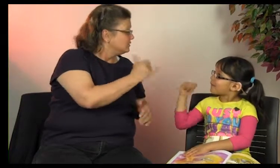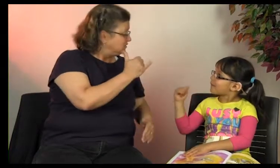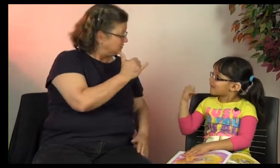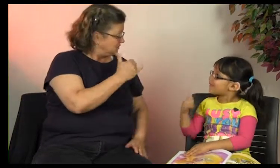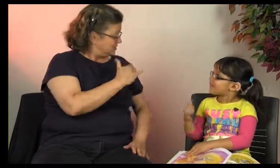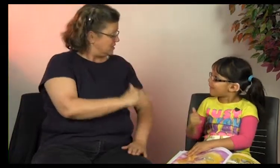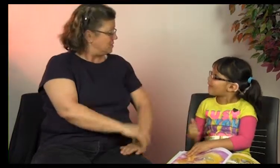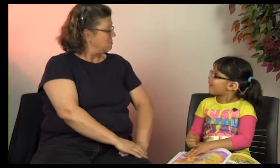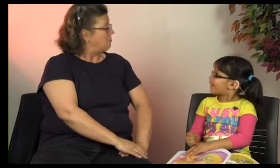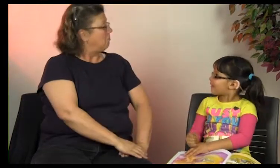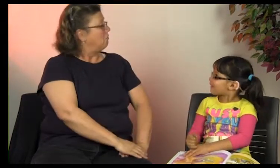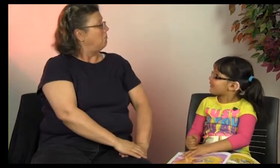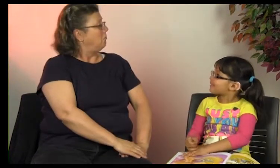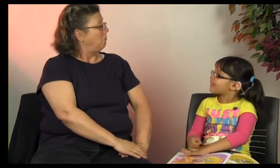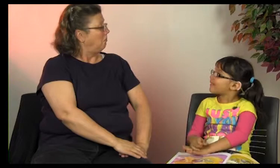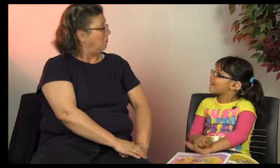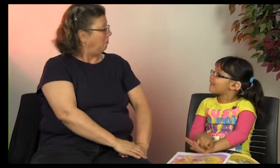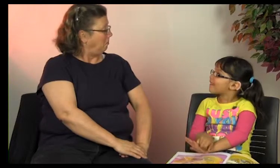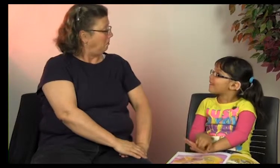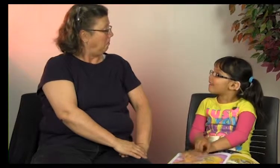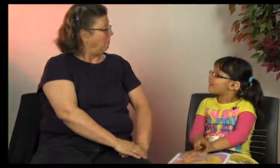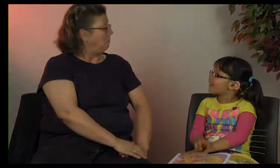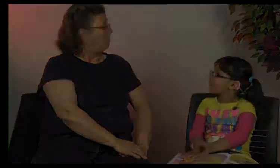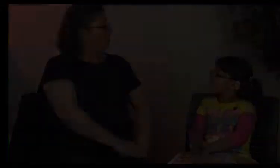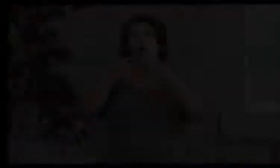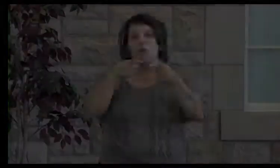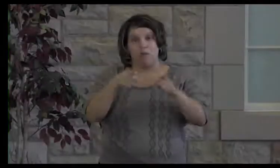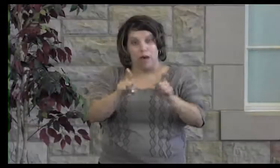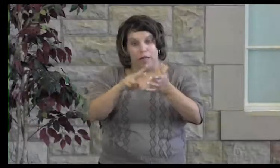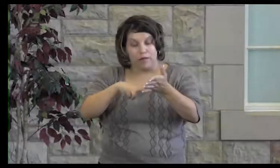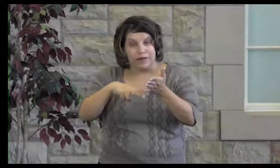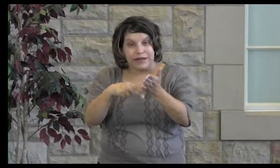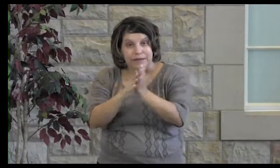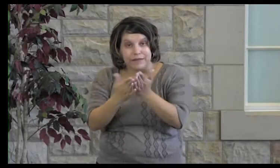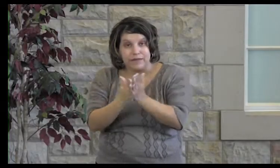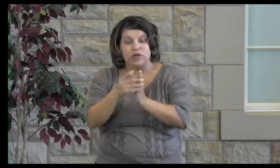Yellow, huh, okay. So while you're reading,